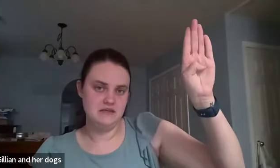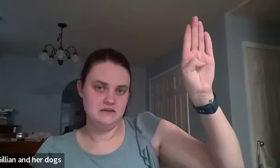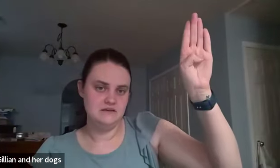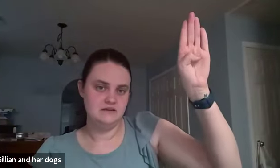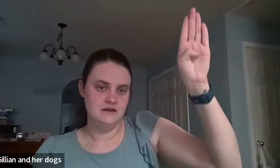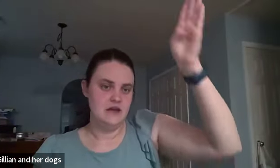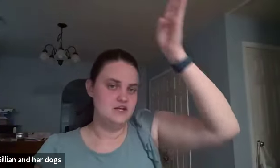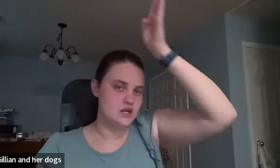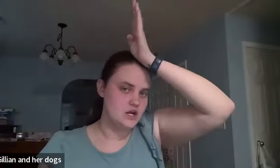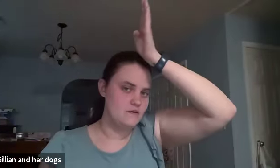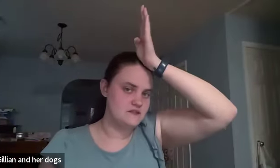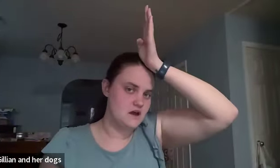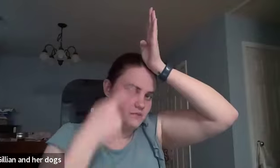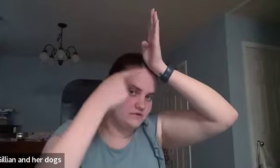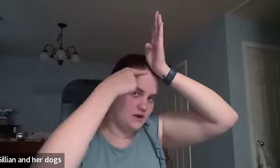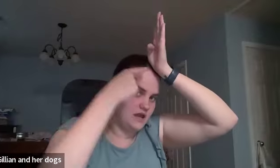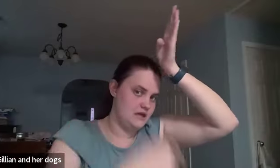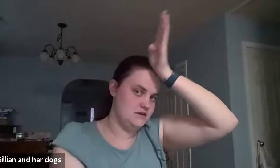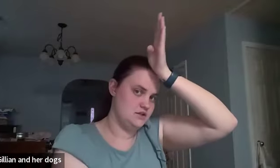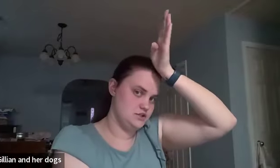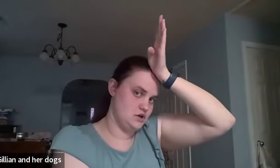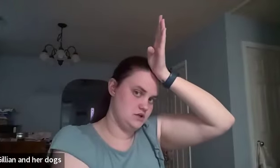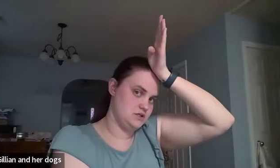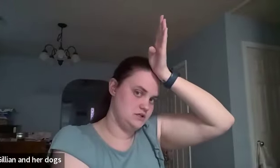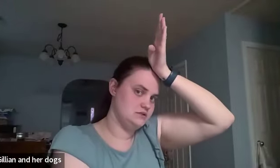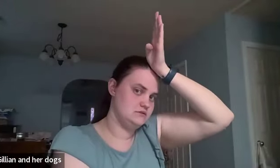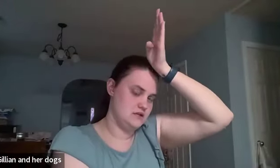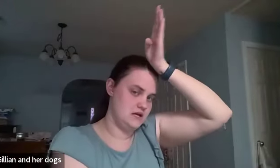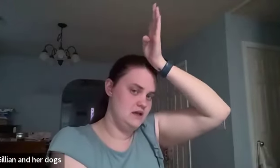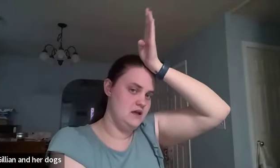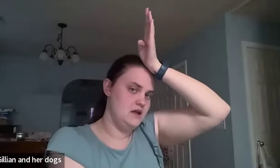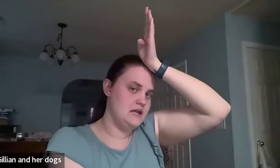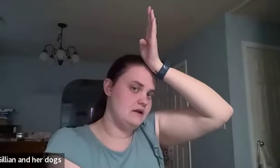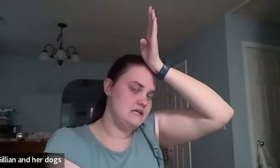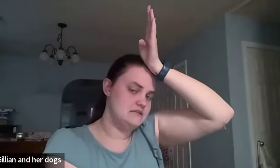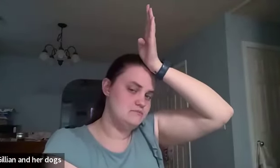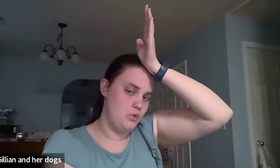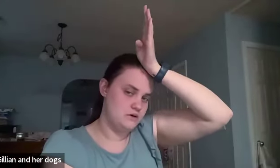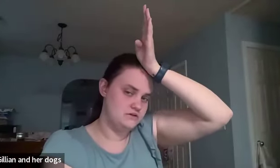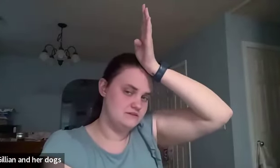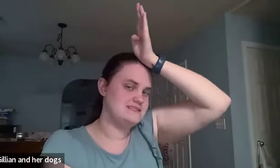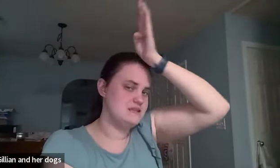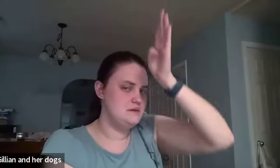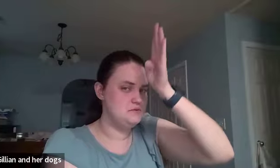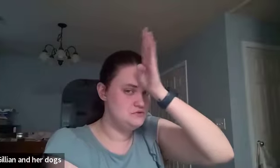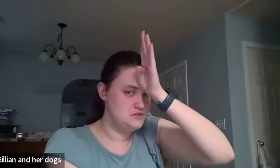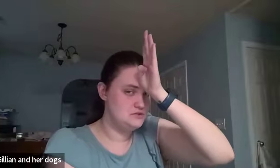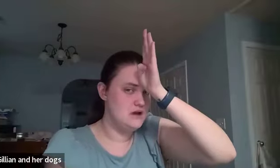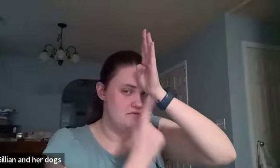B and you're gonna go at the top of your head, shark. Okay. Now it is important. Some people do have